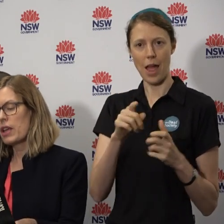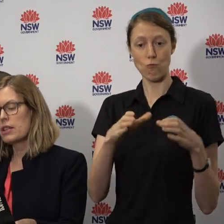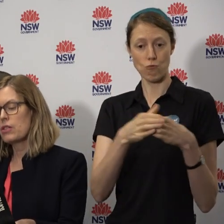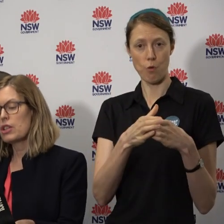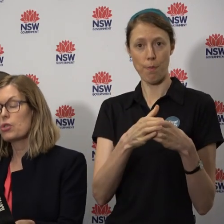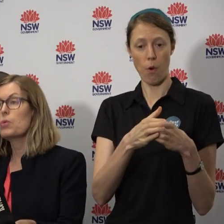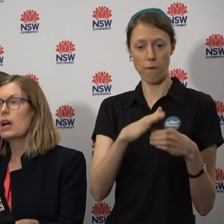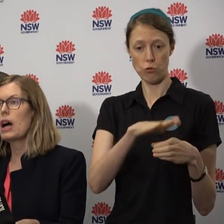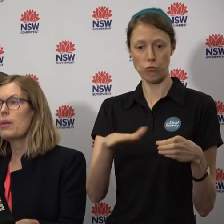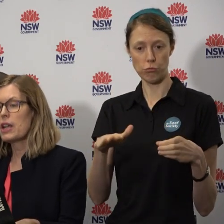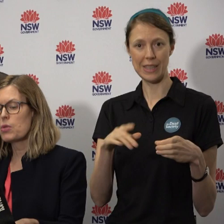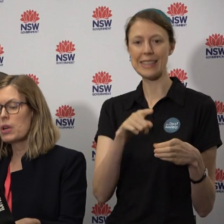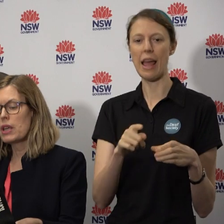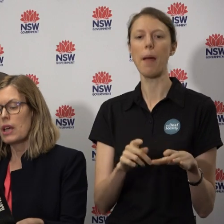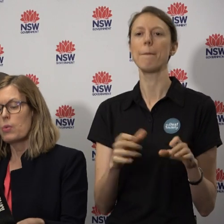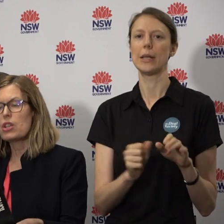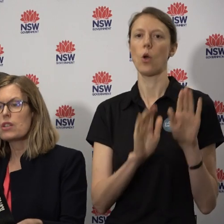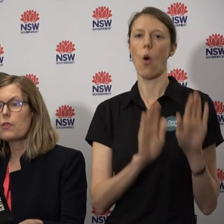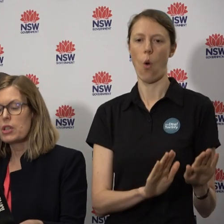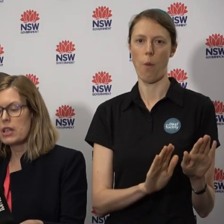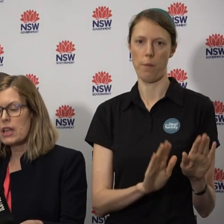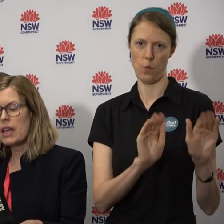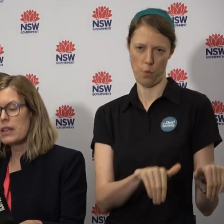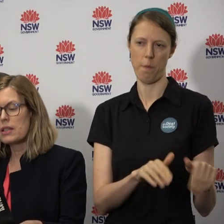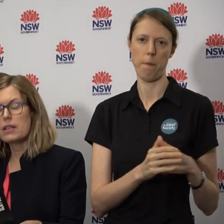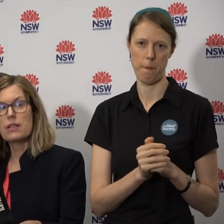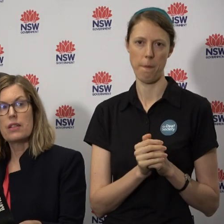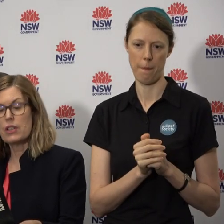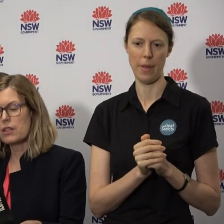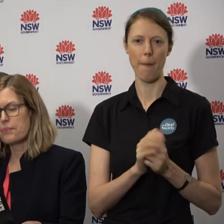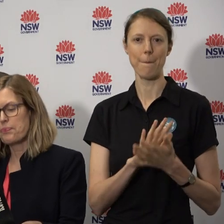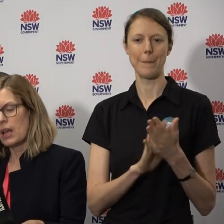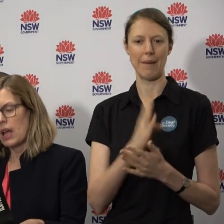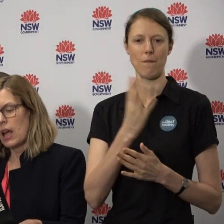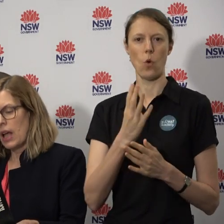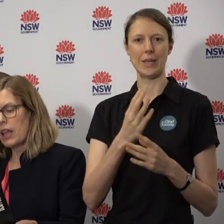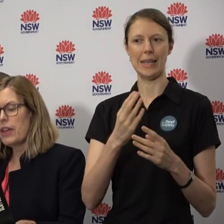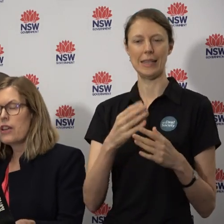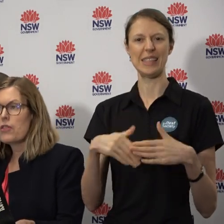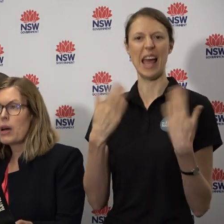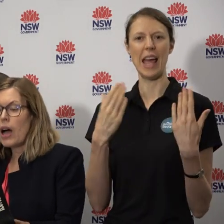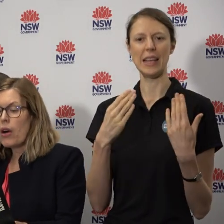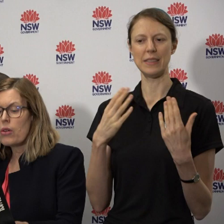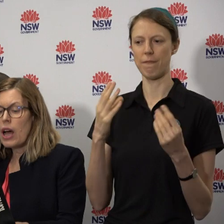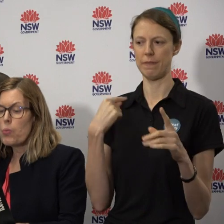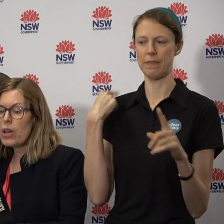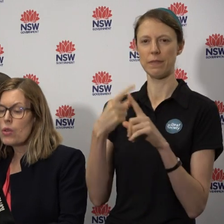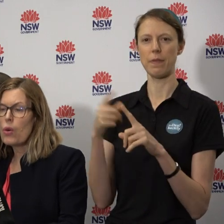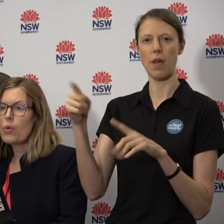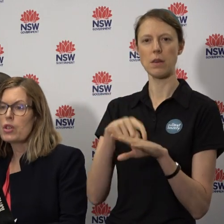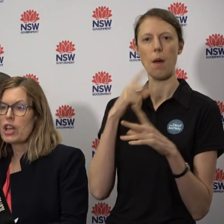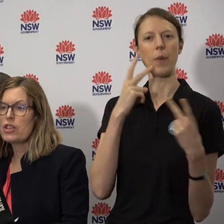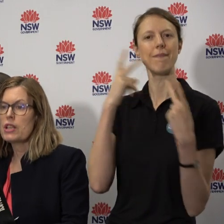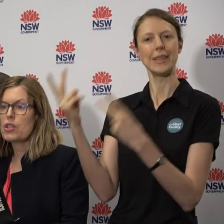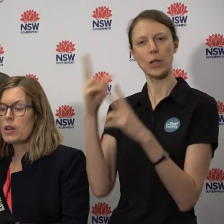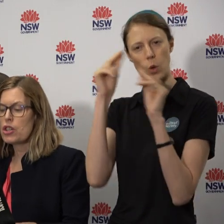the childcare centre until next week, which is the 14 days since the visit. If any of them are unwell